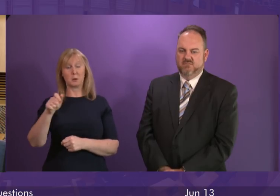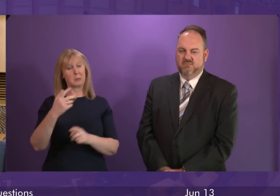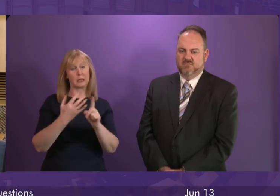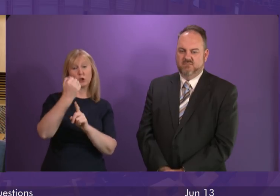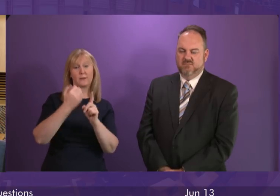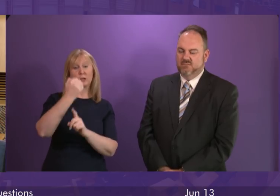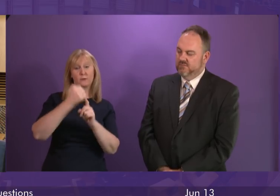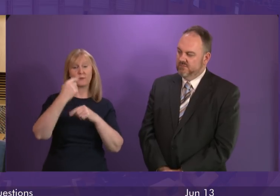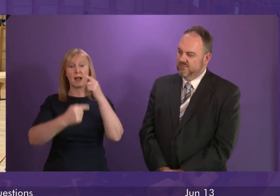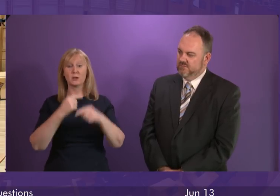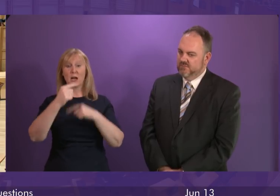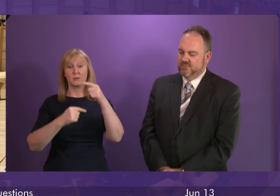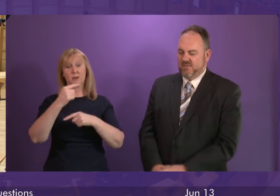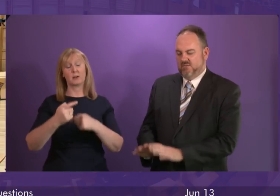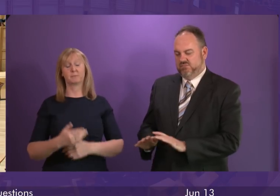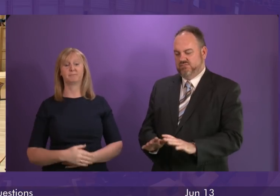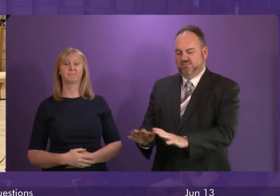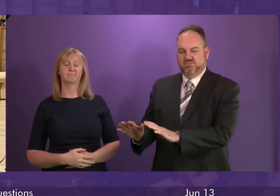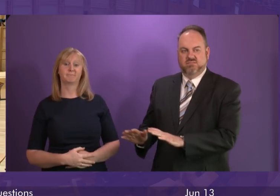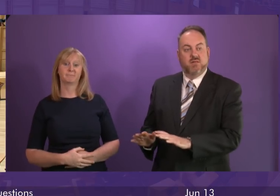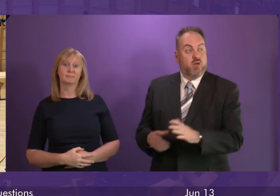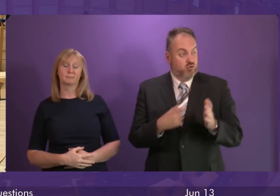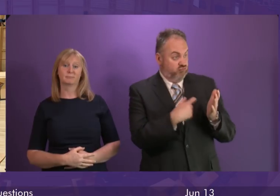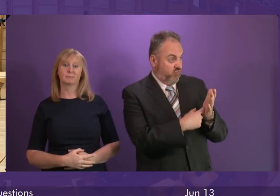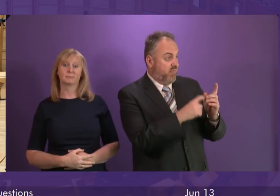each and every year. Ruth Davidson.